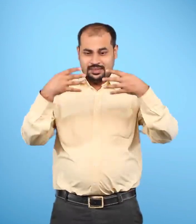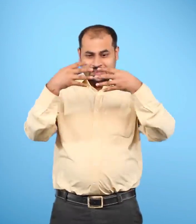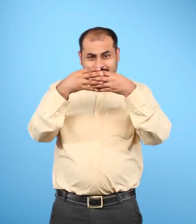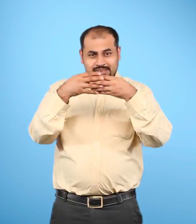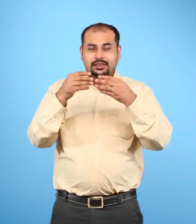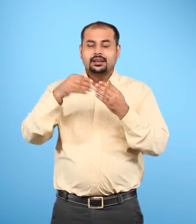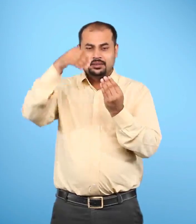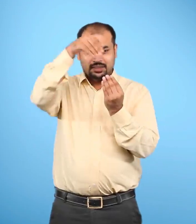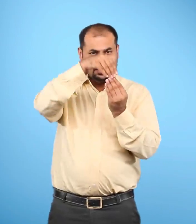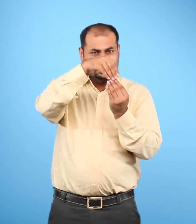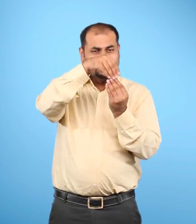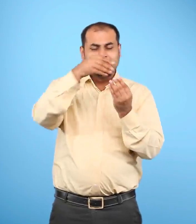Try another puzzle.